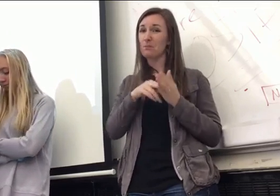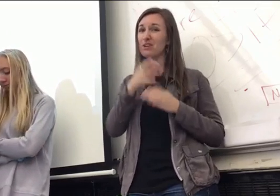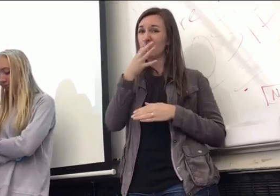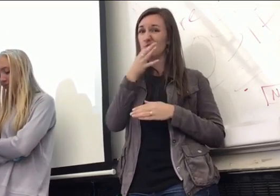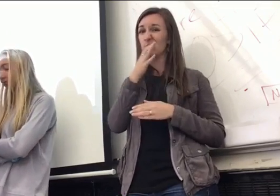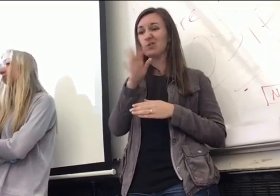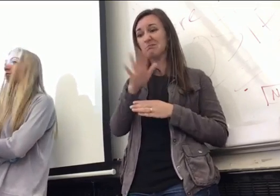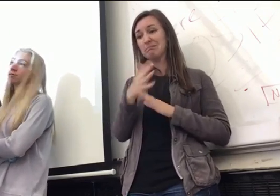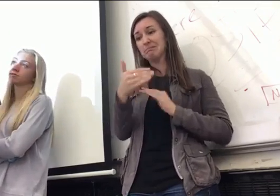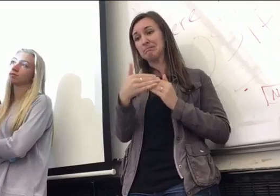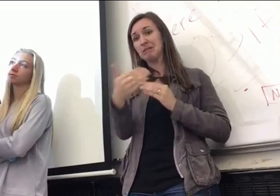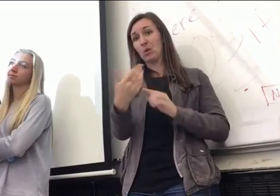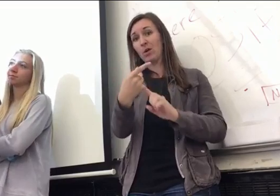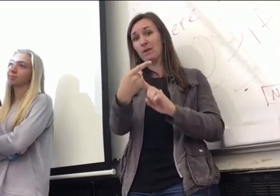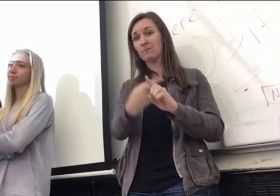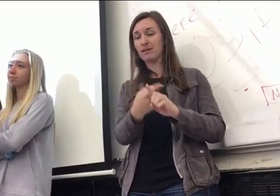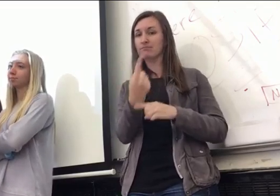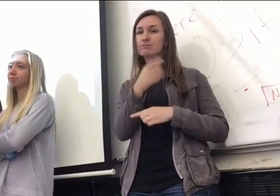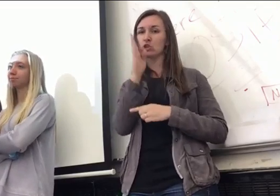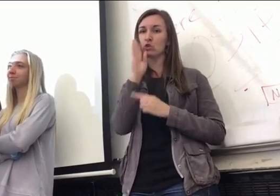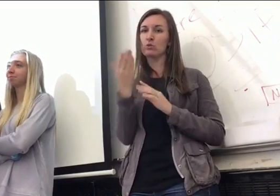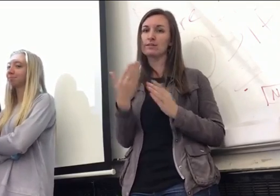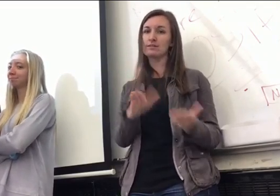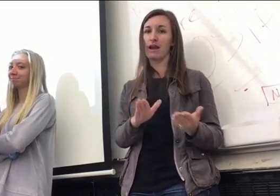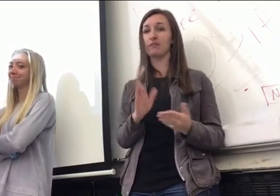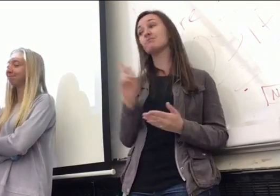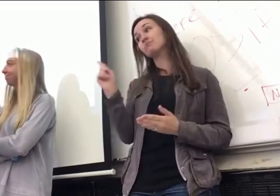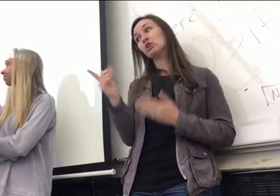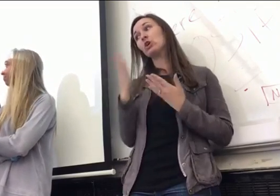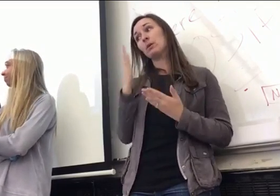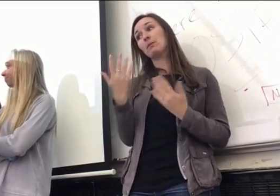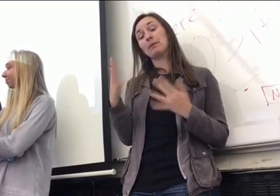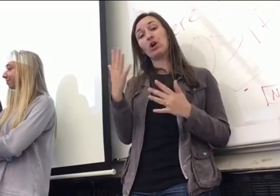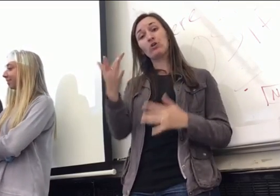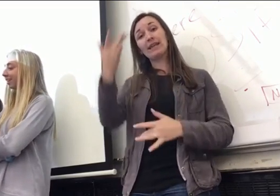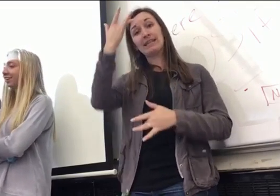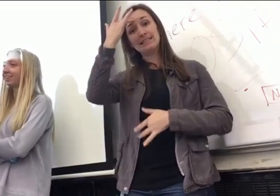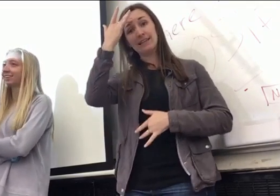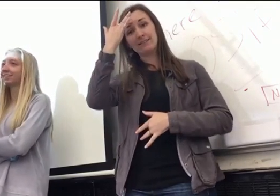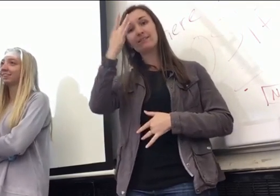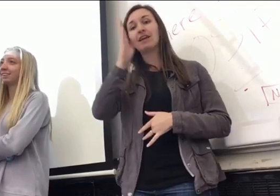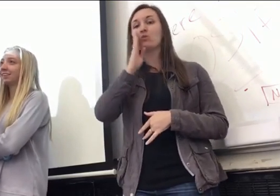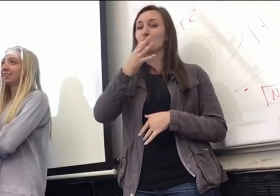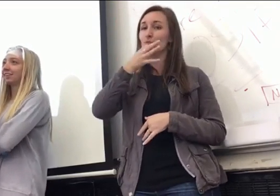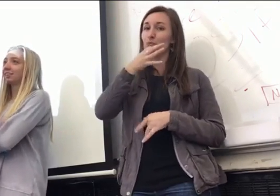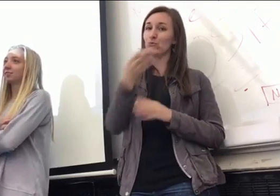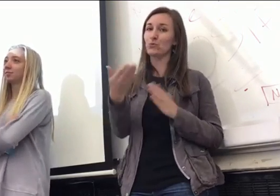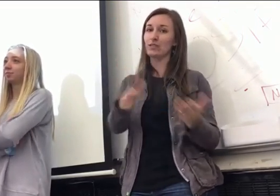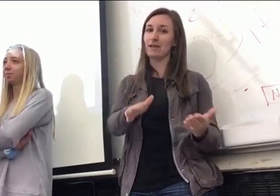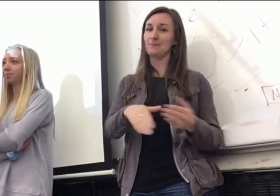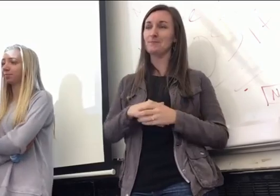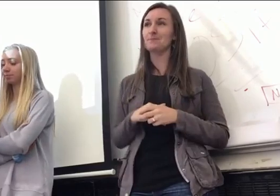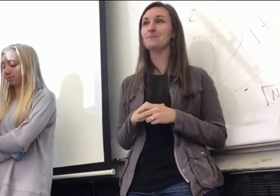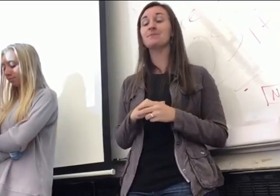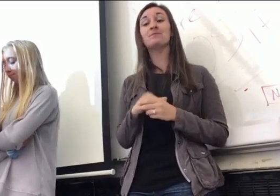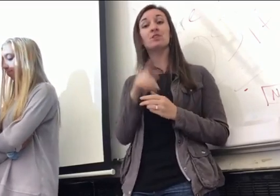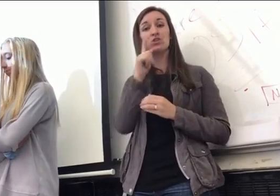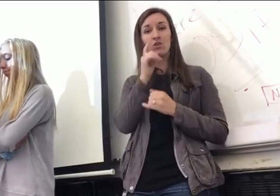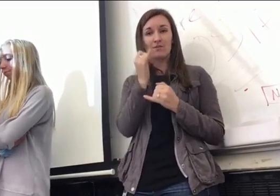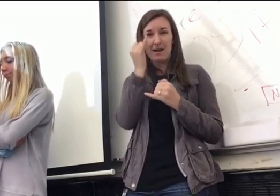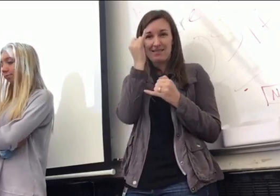in a month. So you need to all be quiet because you're probably dying of some disease. Okay? Now, for my